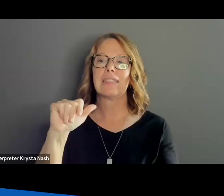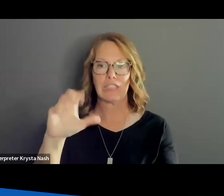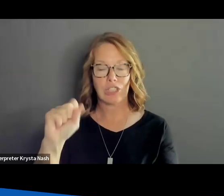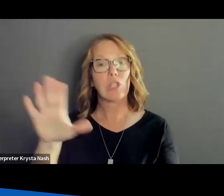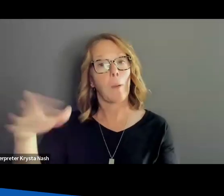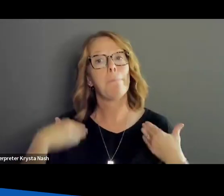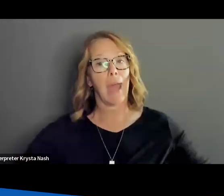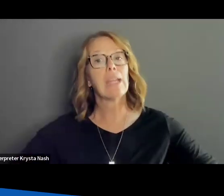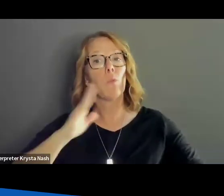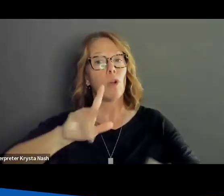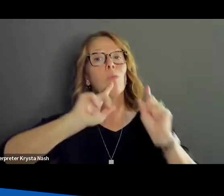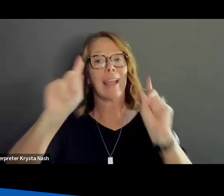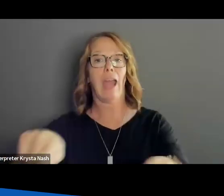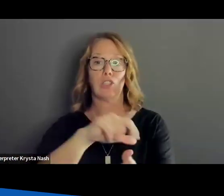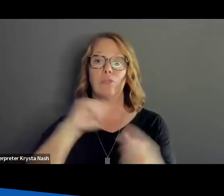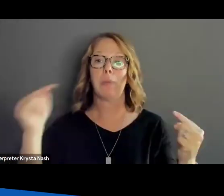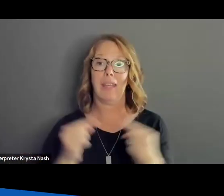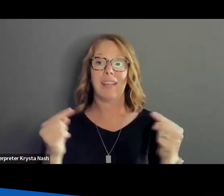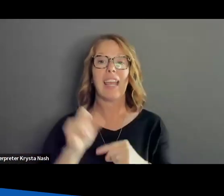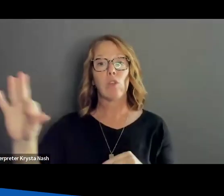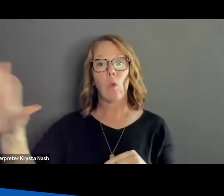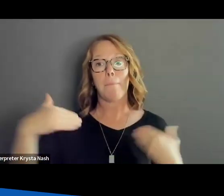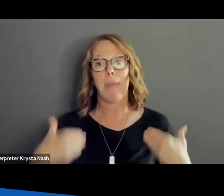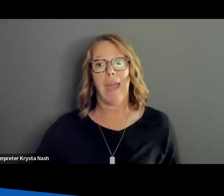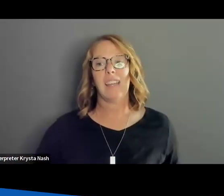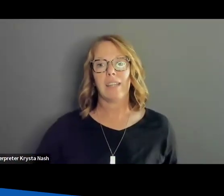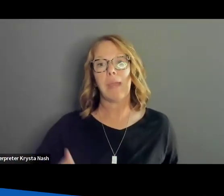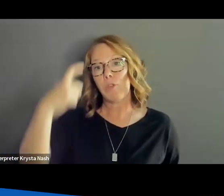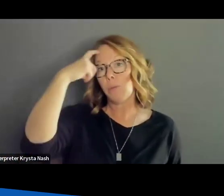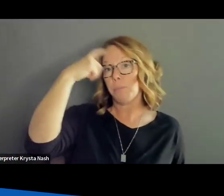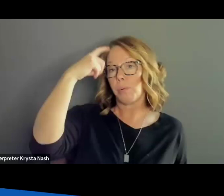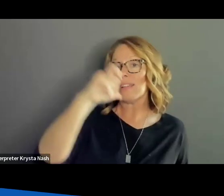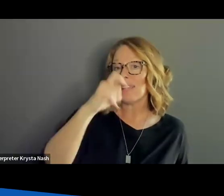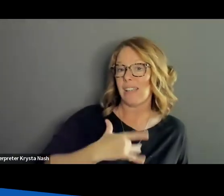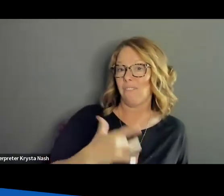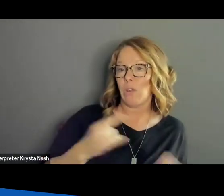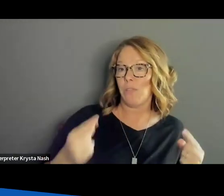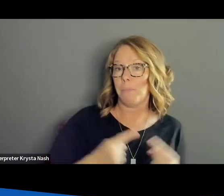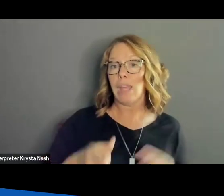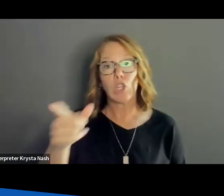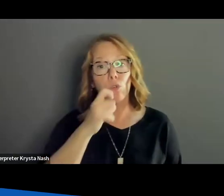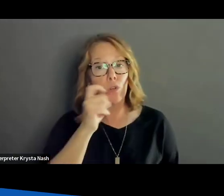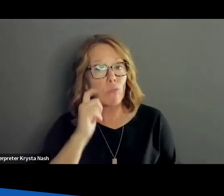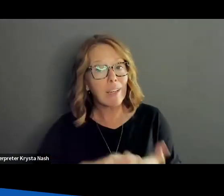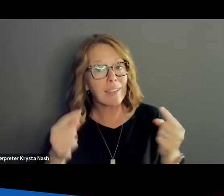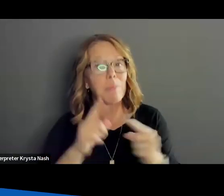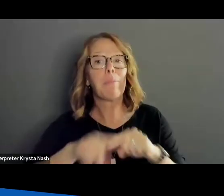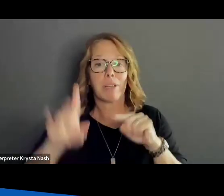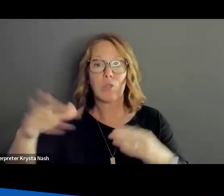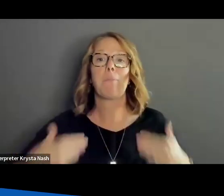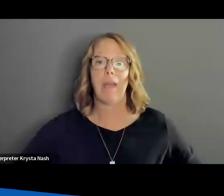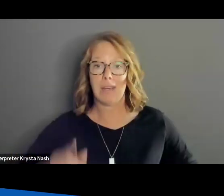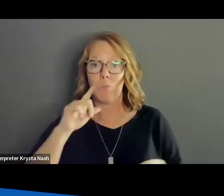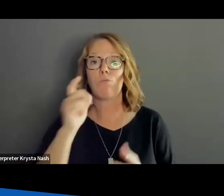pain. So if your body is feeling the pain of the surgery, your brain might not be, you might not be recognizing it, but your body will. And